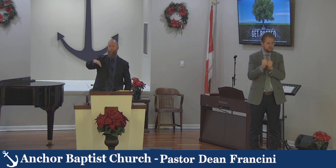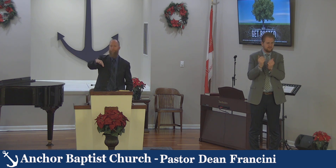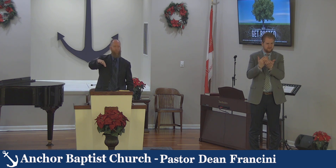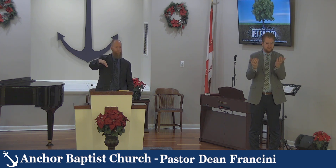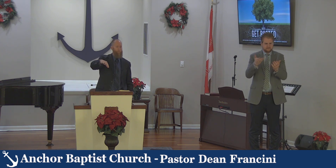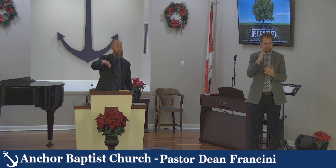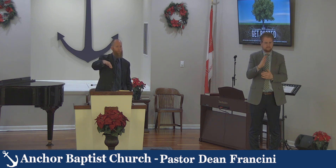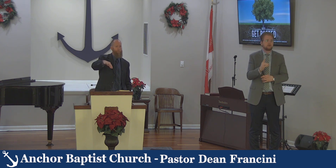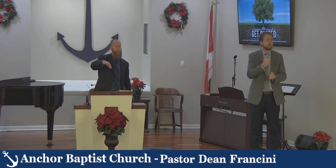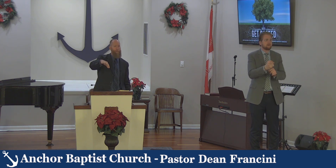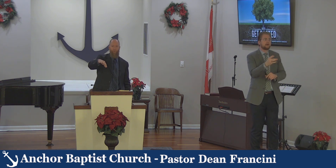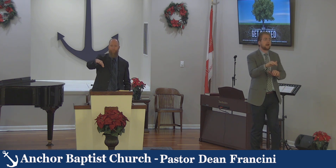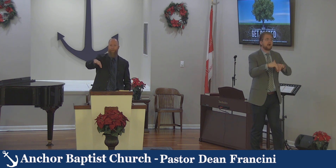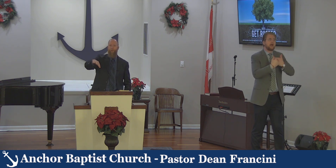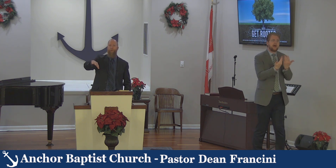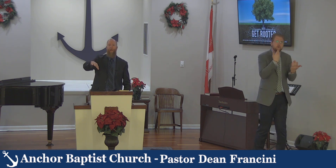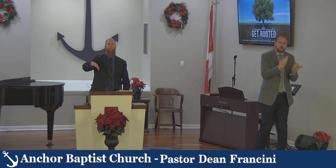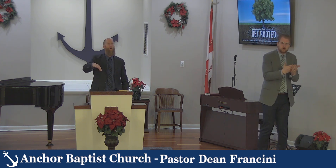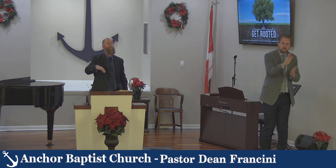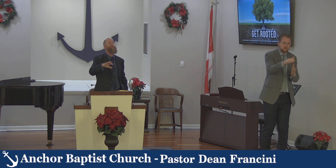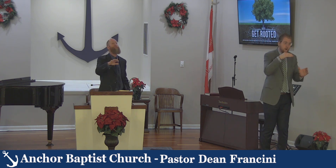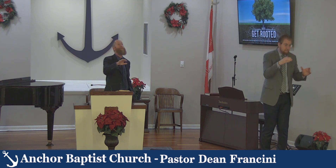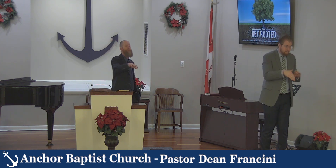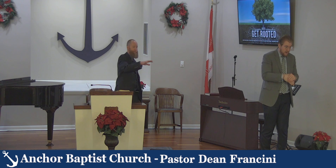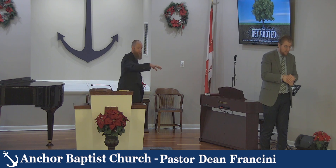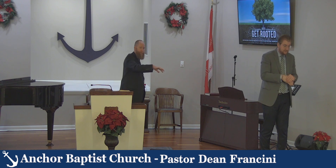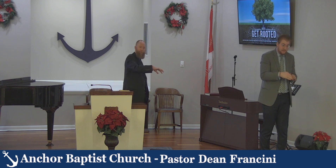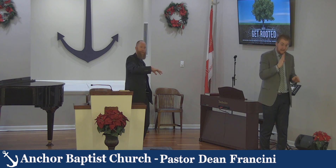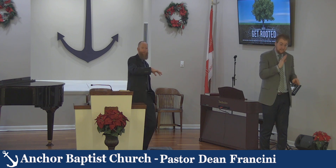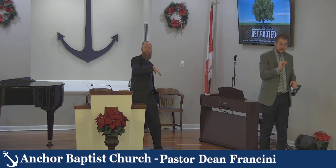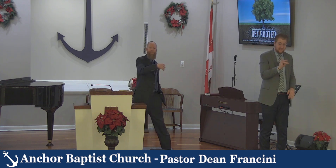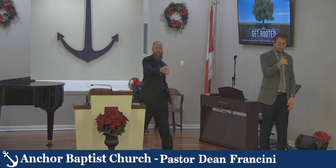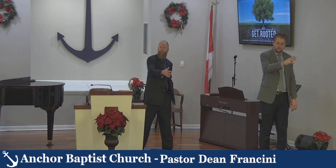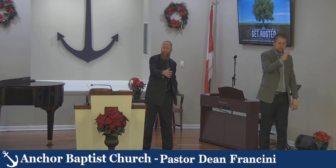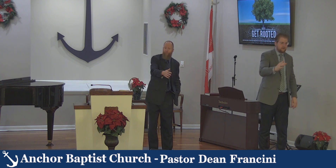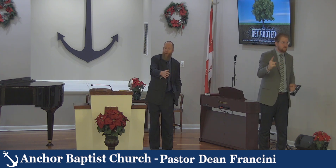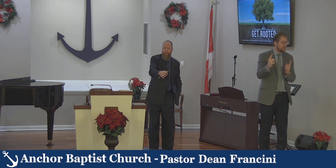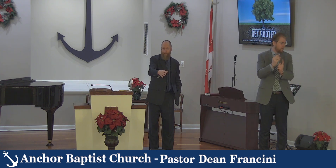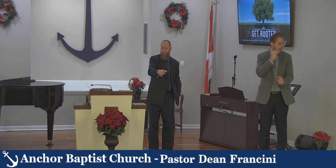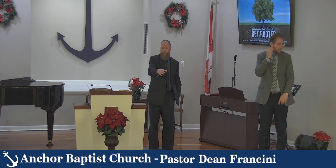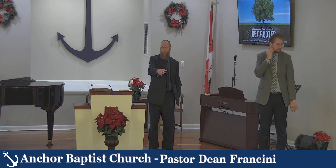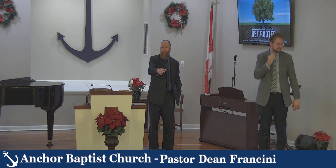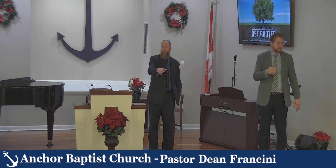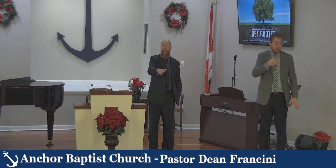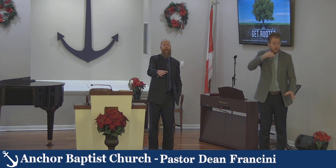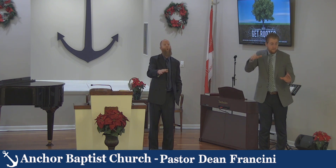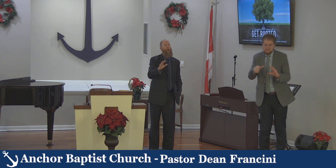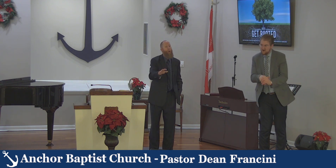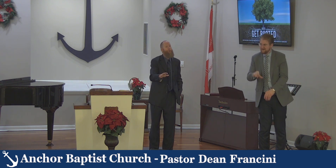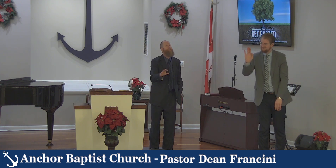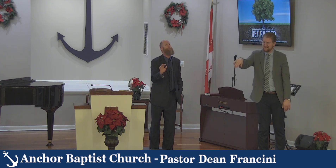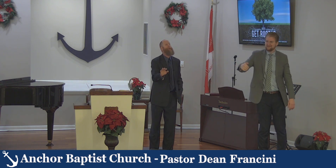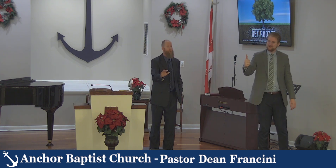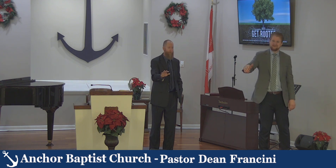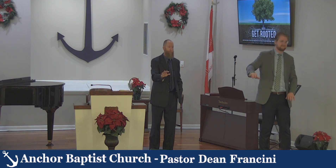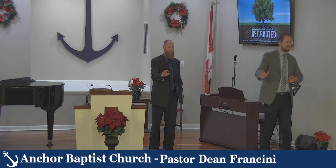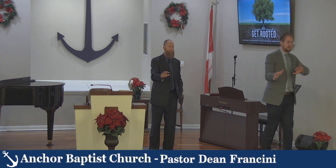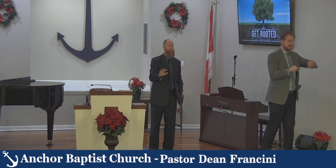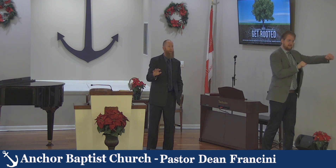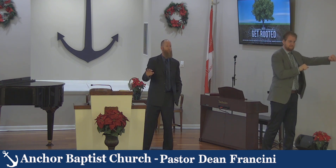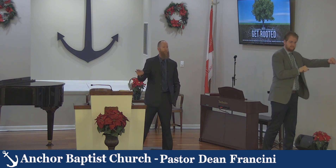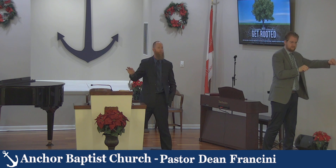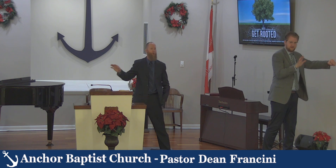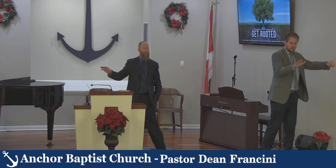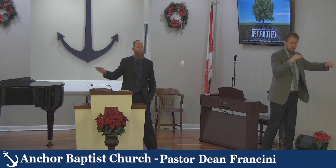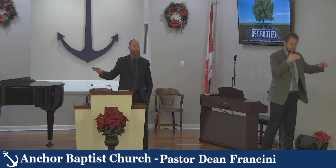home? Right? You with me? How well would your friendships be if you never reached out to your friends? How well would your paycheck be if